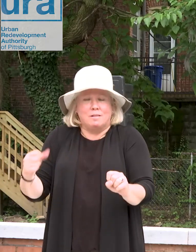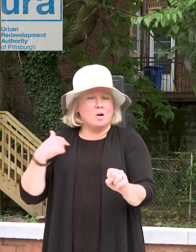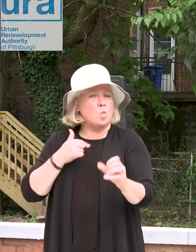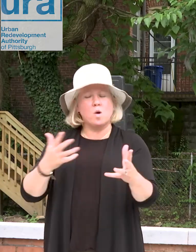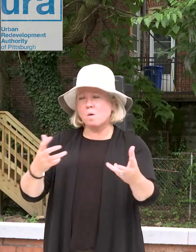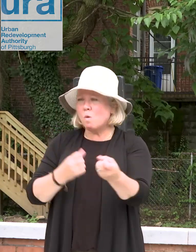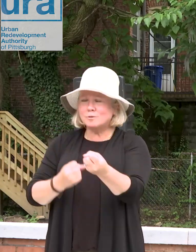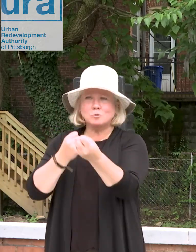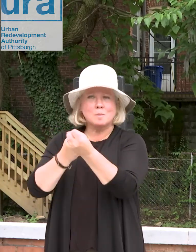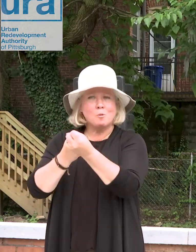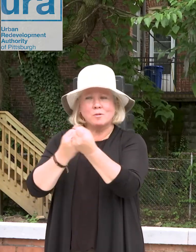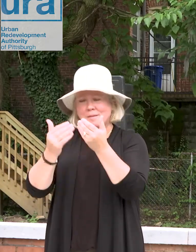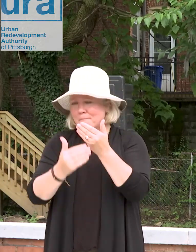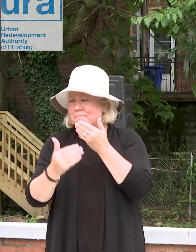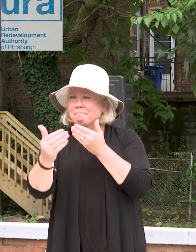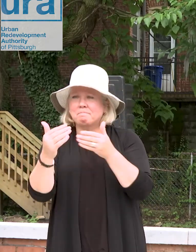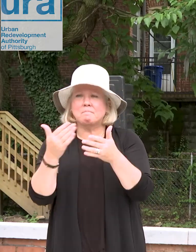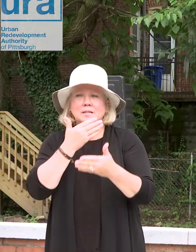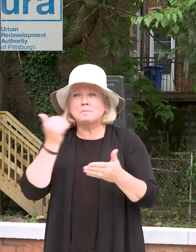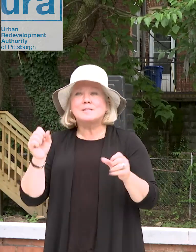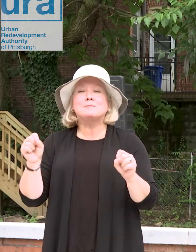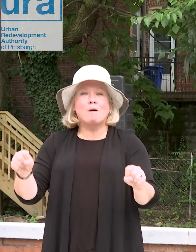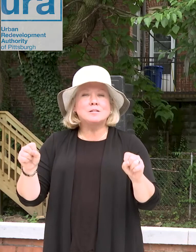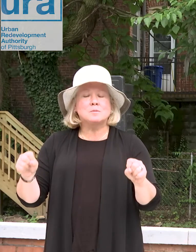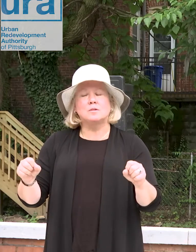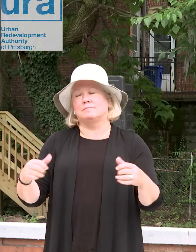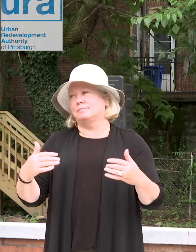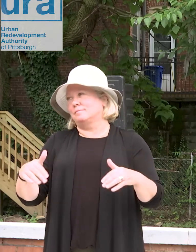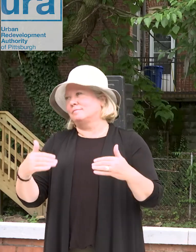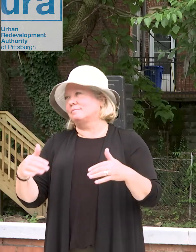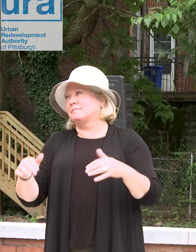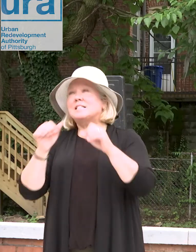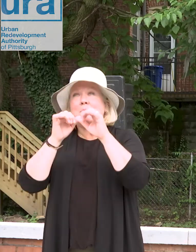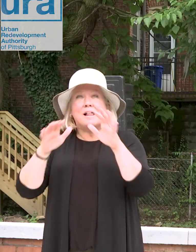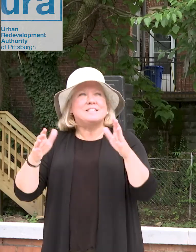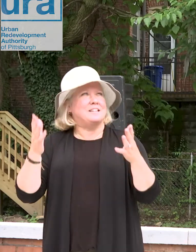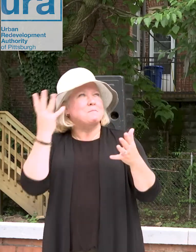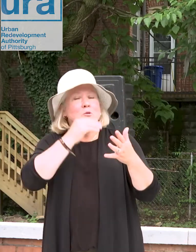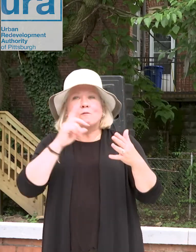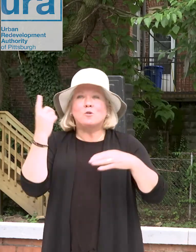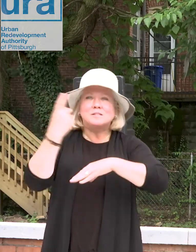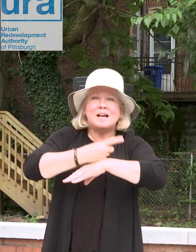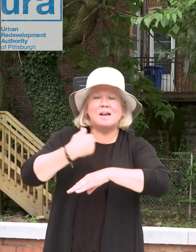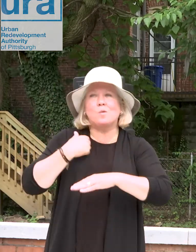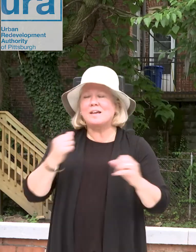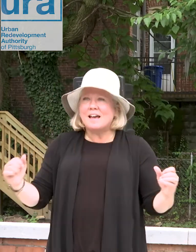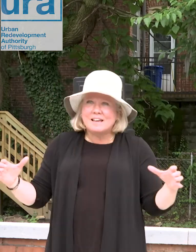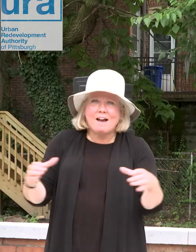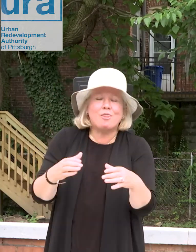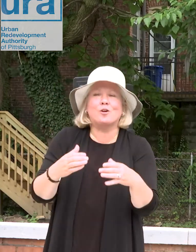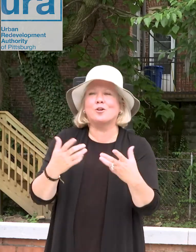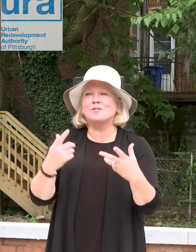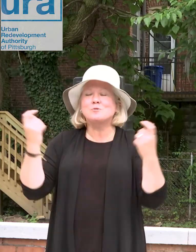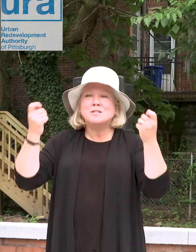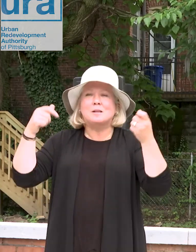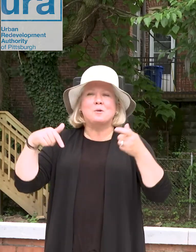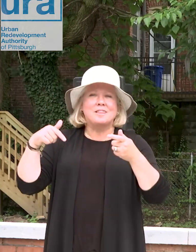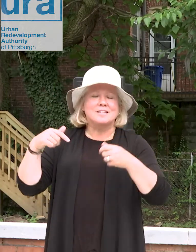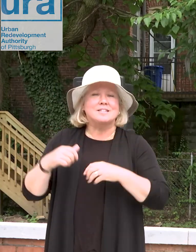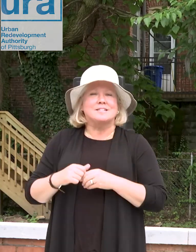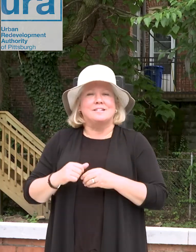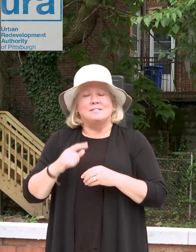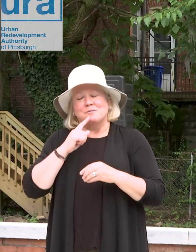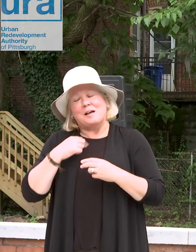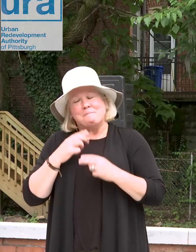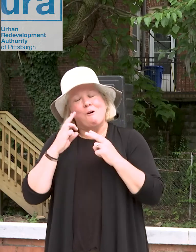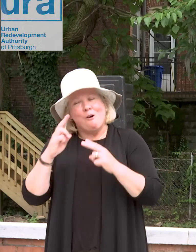as best as we can possible. It's really a blessed and beautiful day when we can come together and celebrate something like this. I'm so honored to be here. I